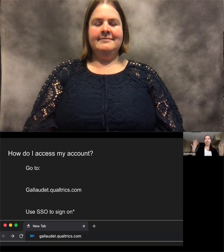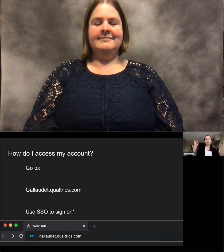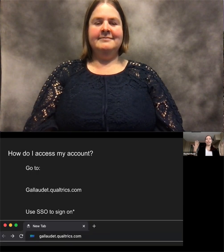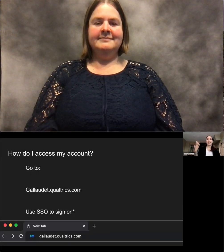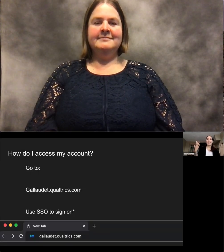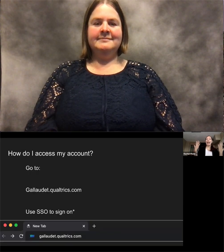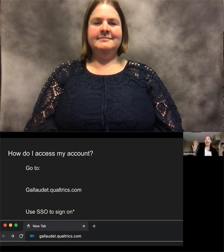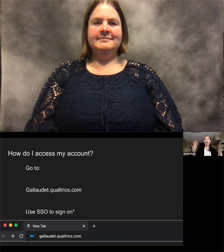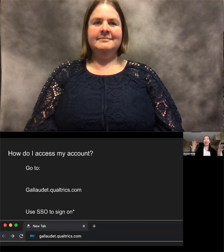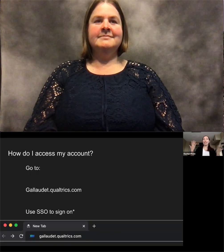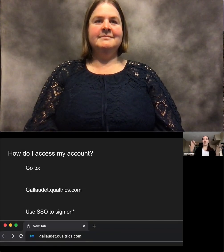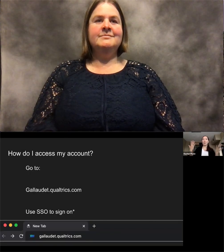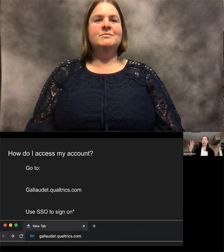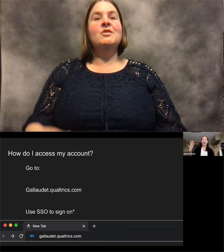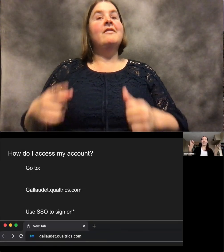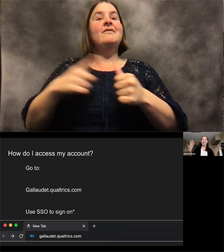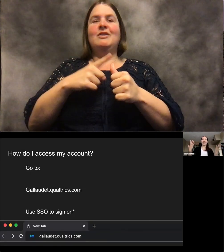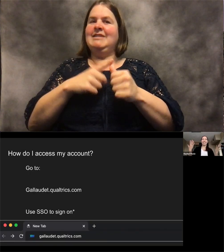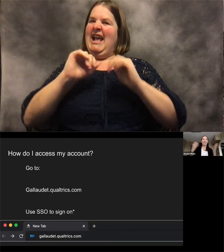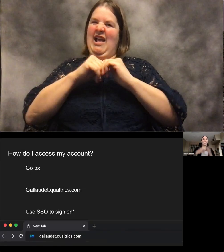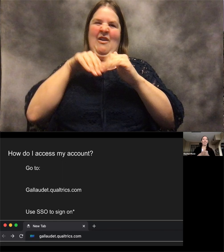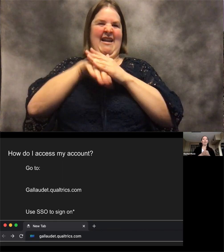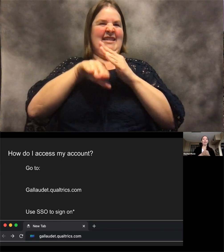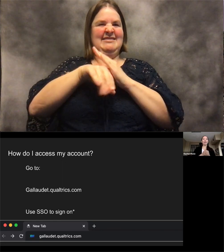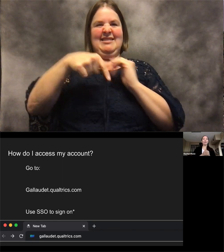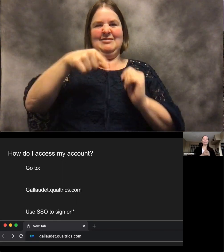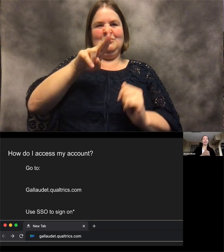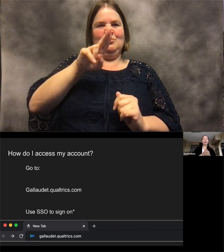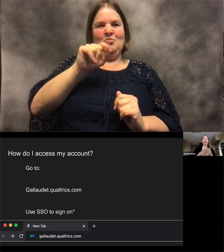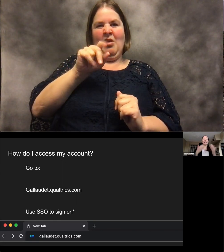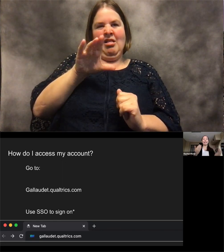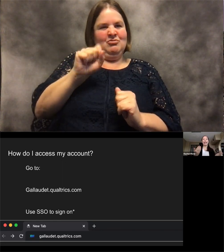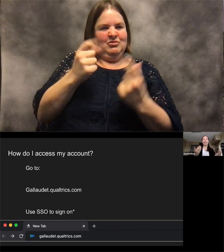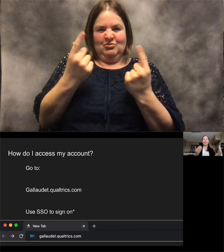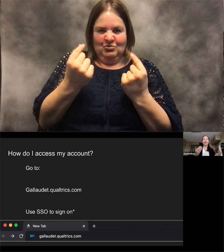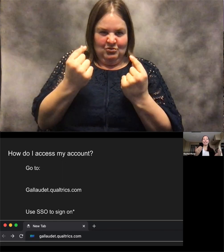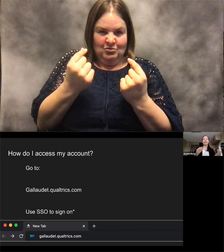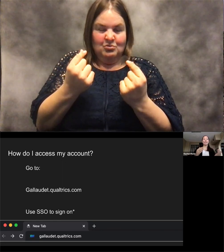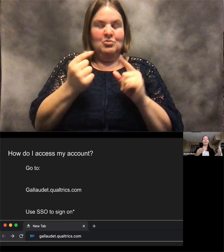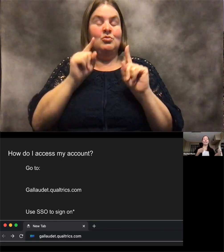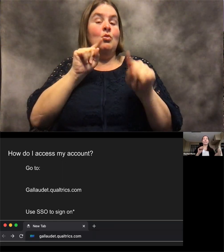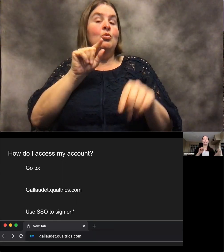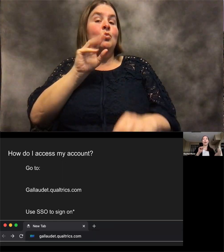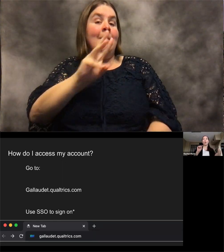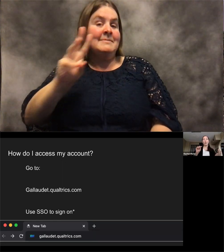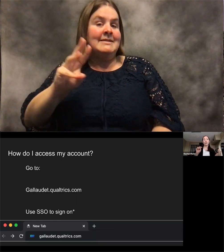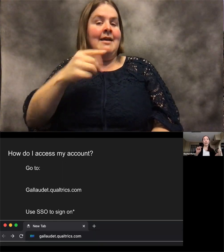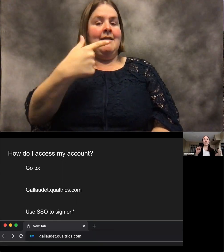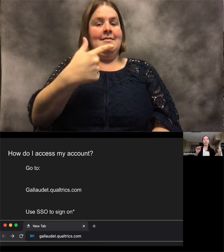First of all, how do you access Qualtrics? You can go to